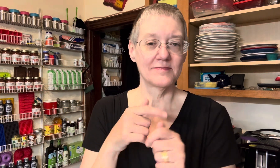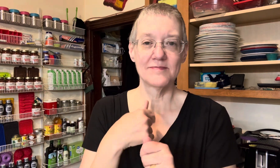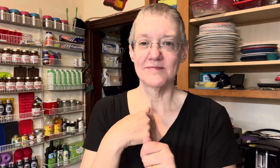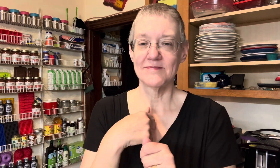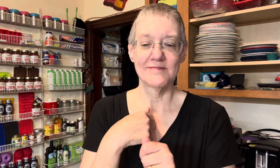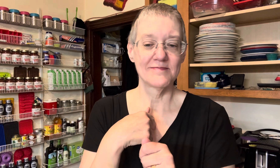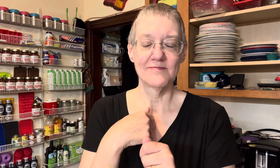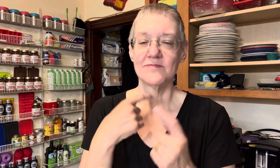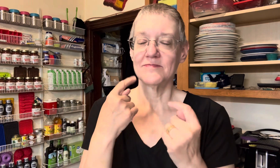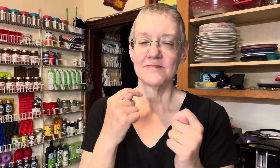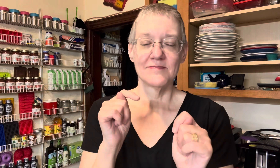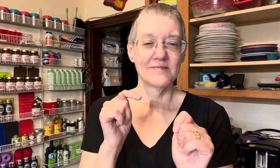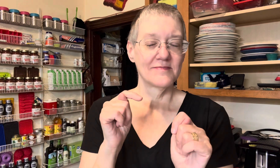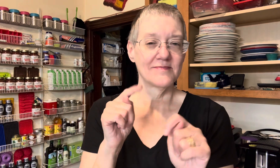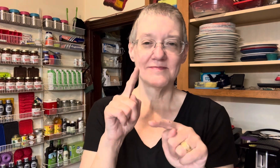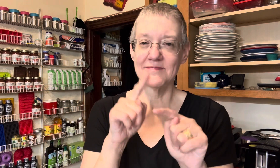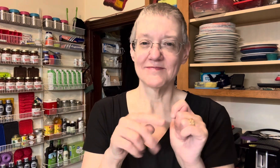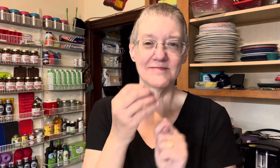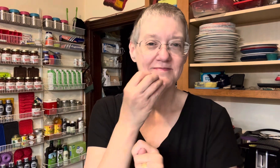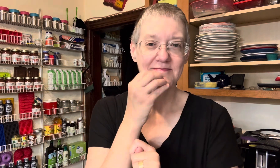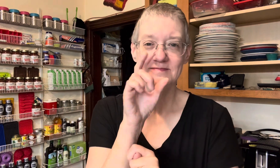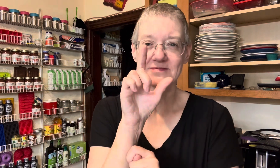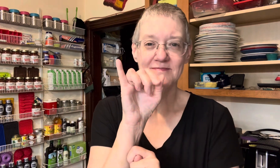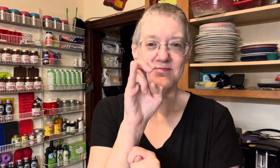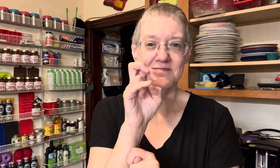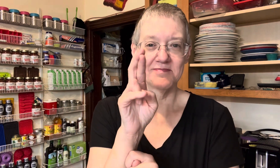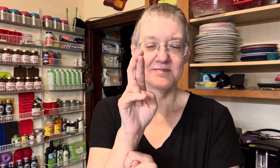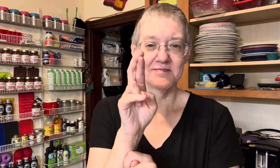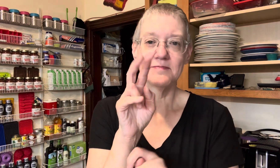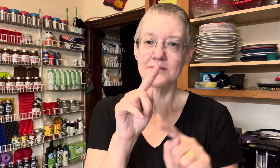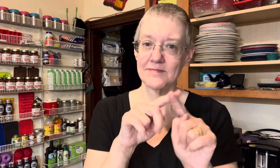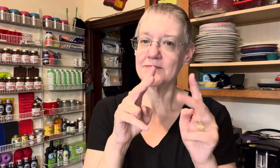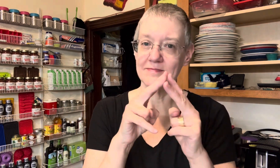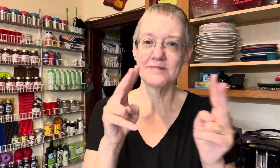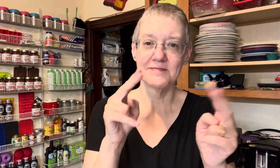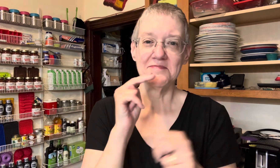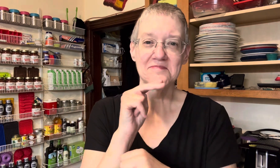have not been able to learn to eat beef liver. But it's highly nutritious.